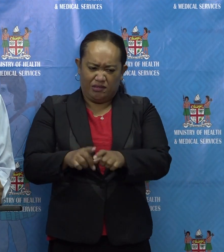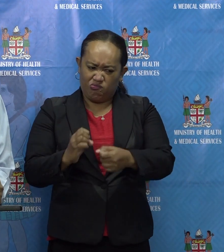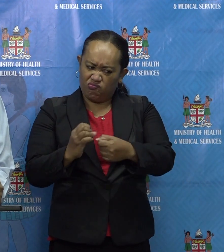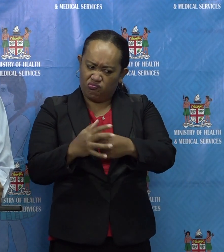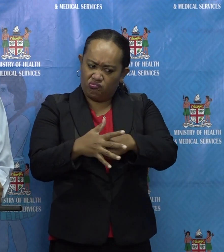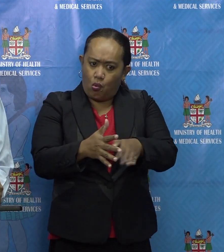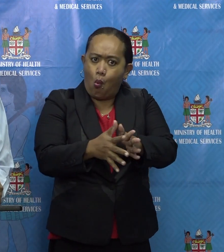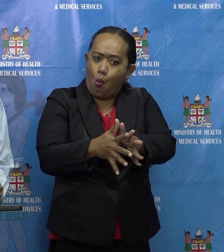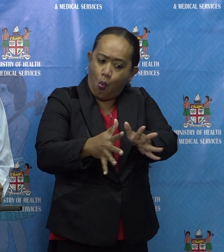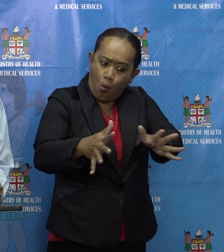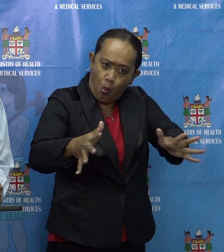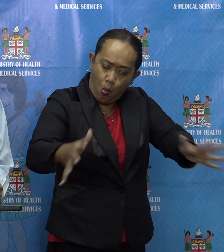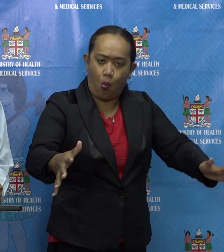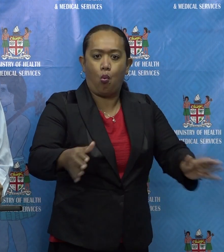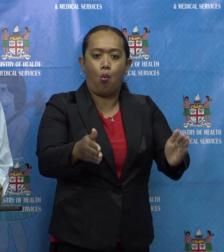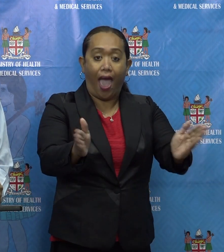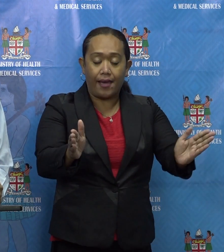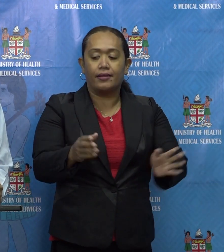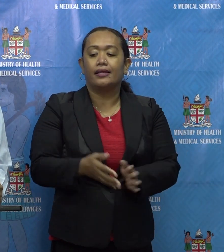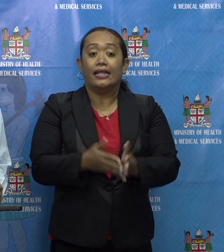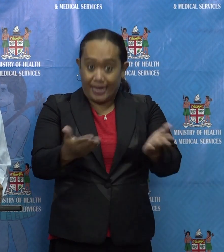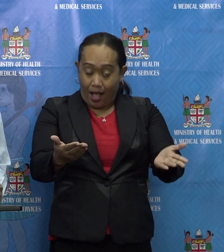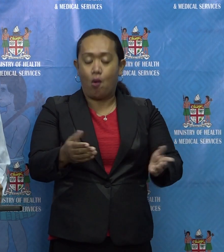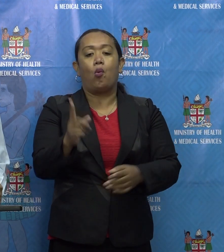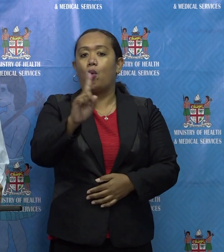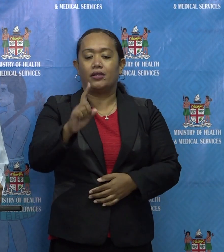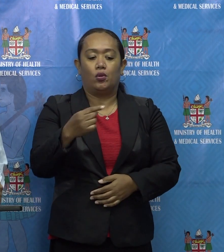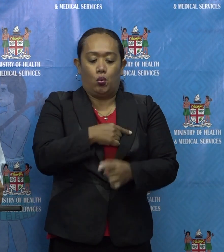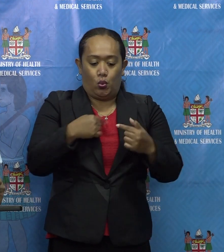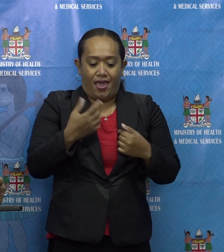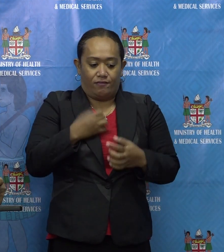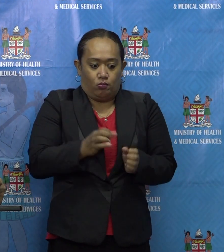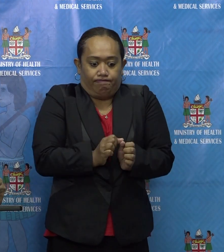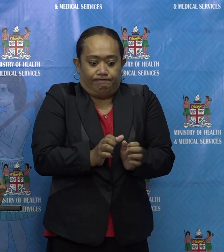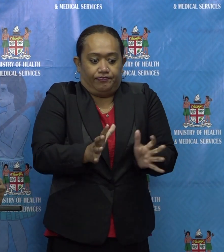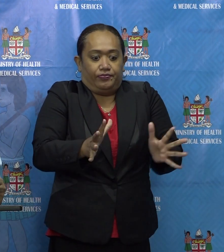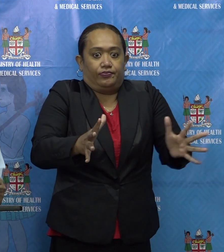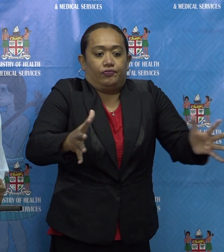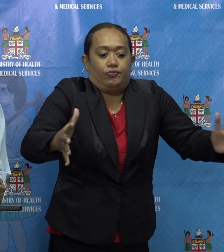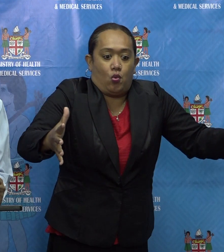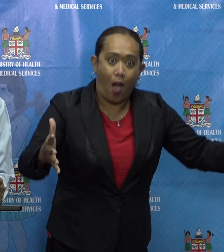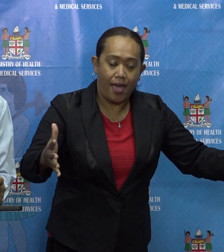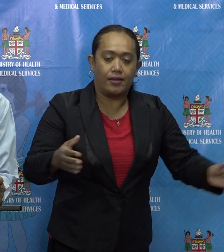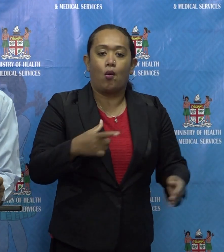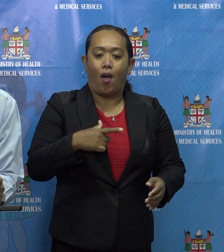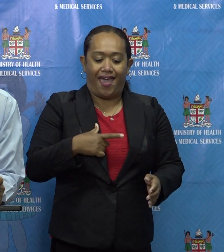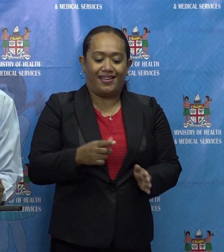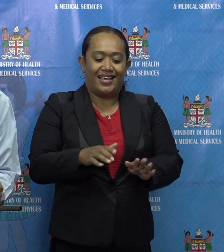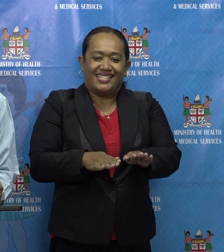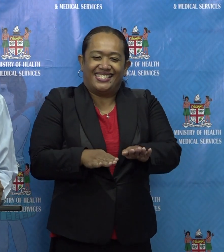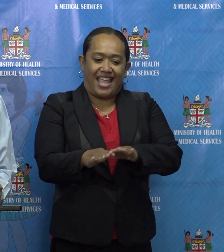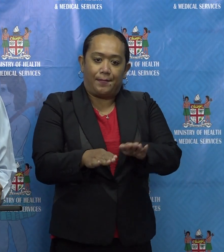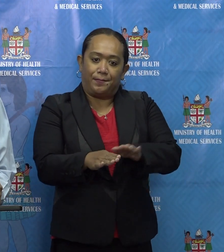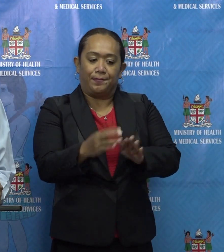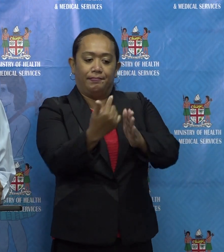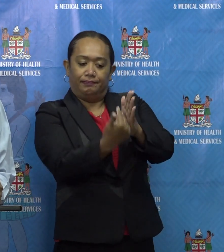areas. In response, we have to widen our approach, and we have taken some important steps to enlist the